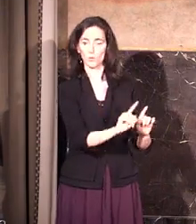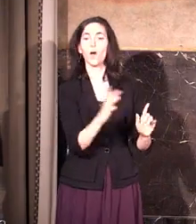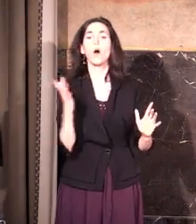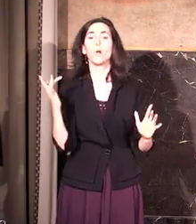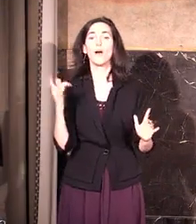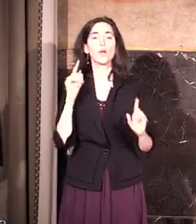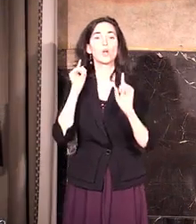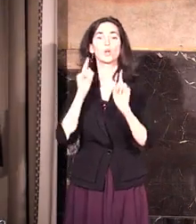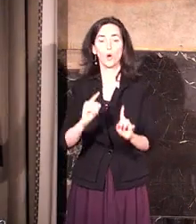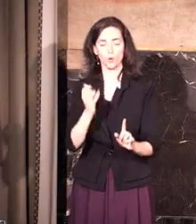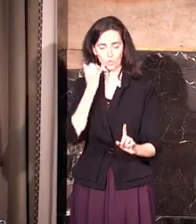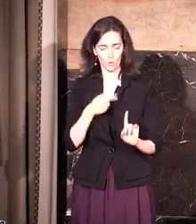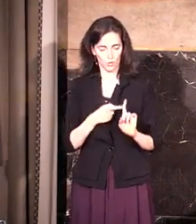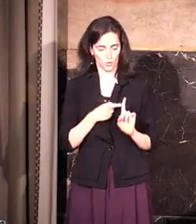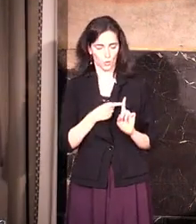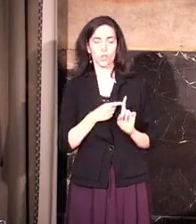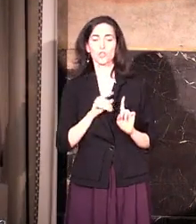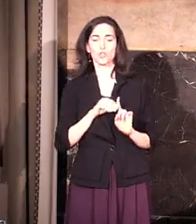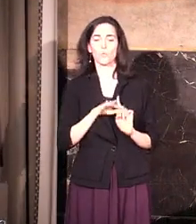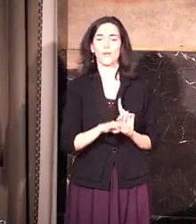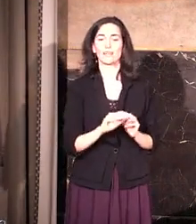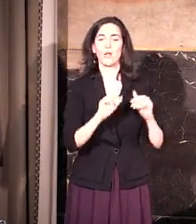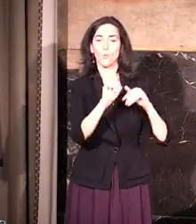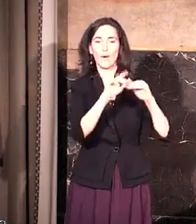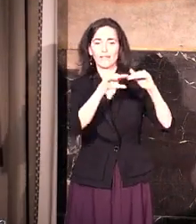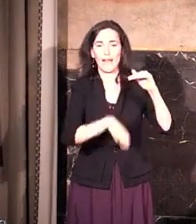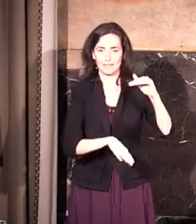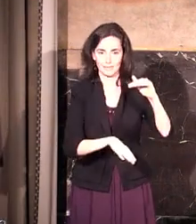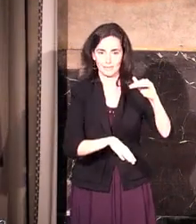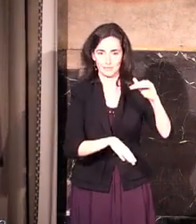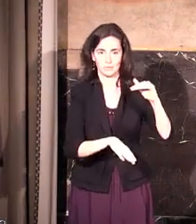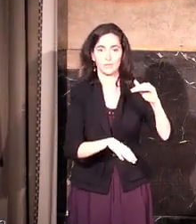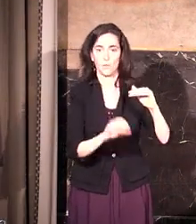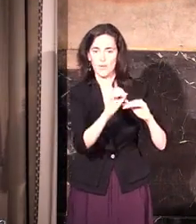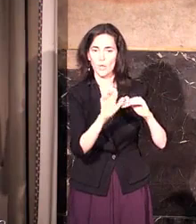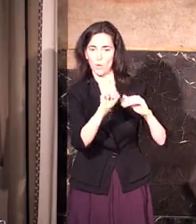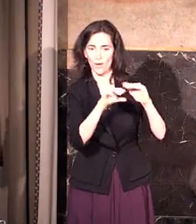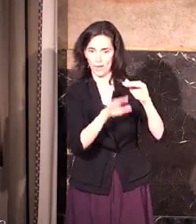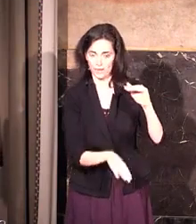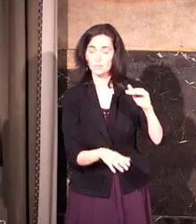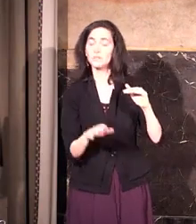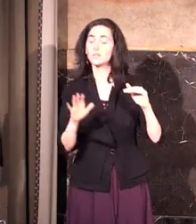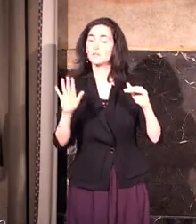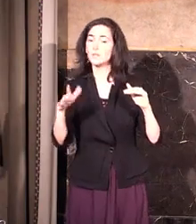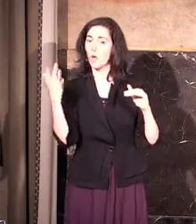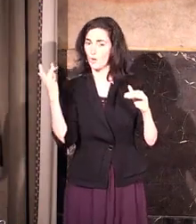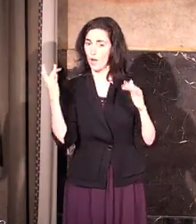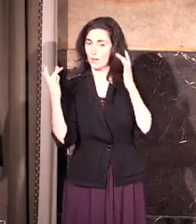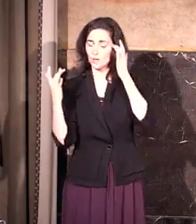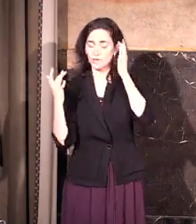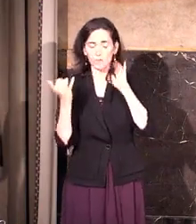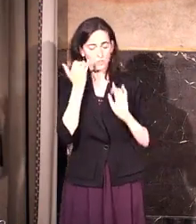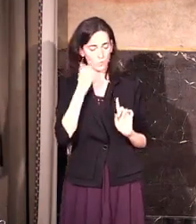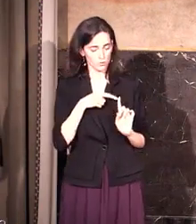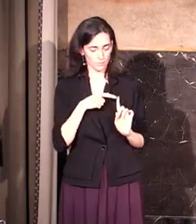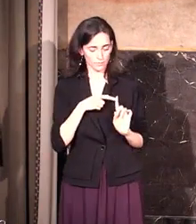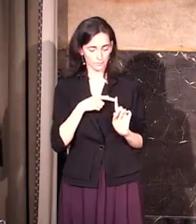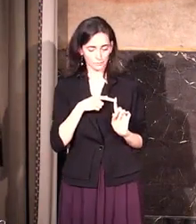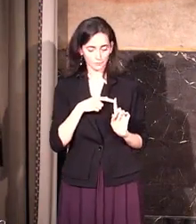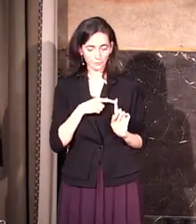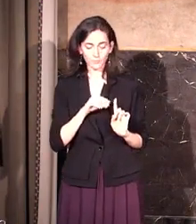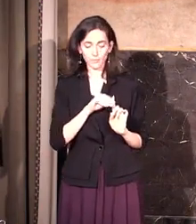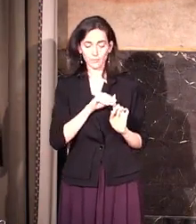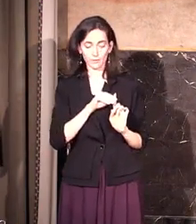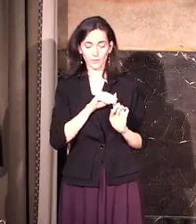than one other person, that disease is going to go away at some point. So trying to get to an R0 of less